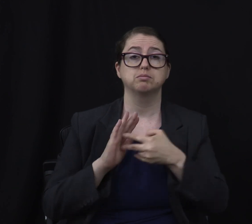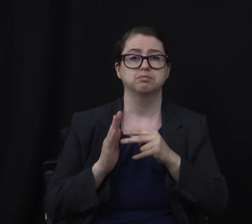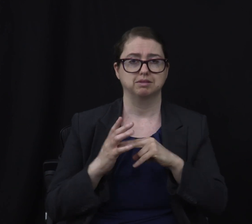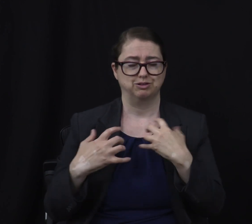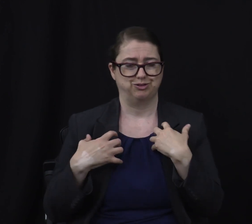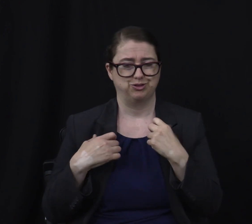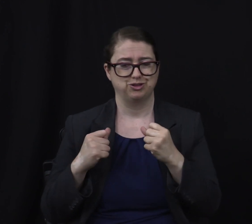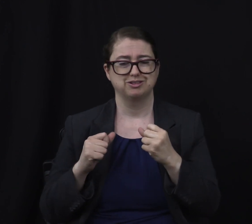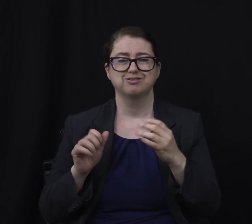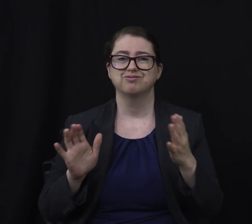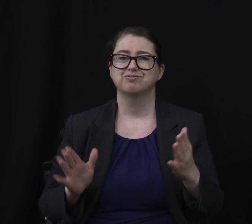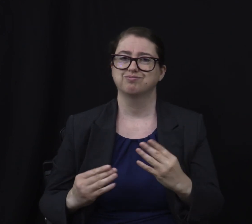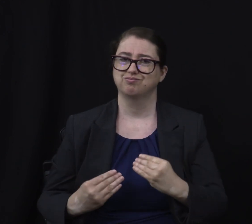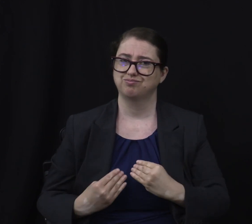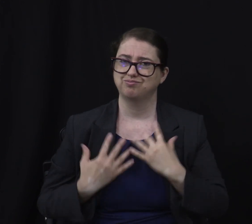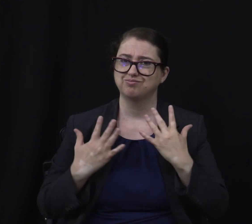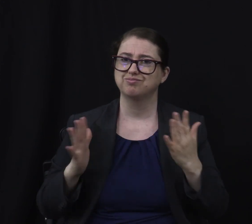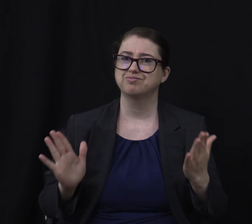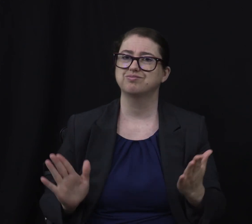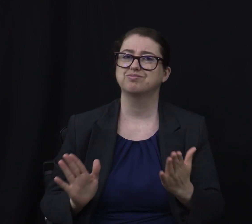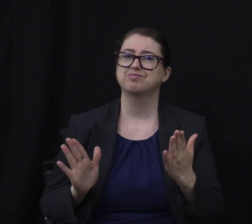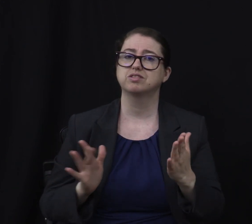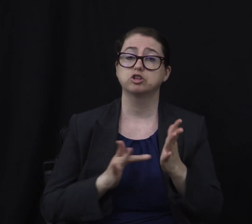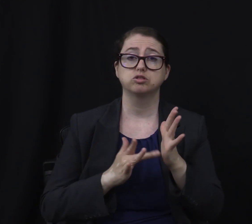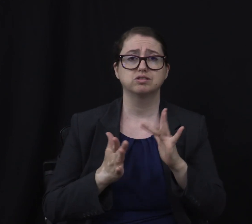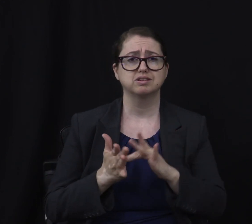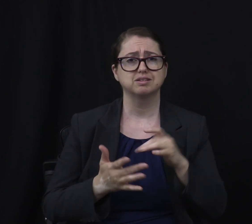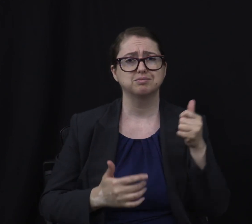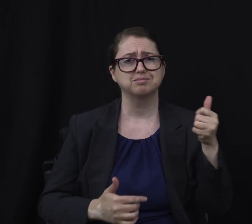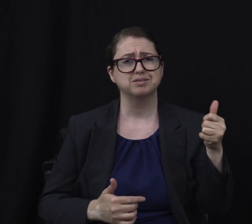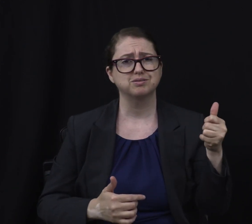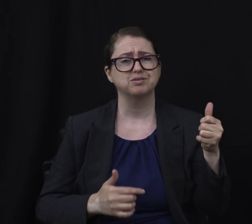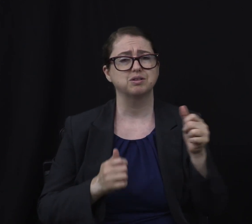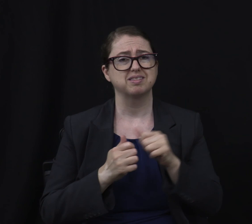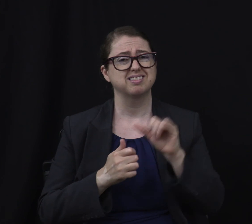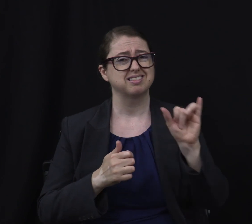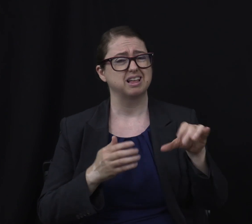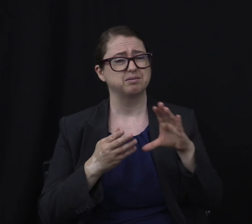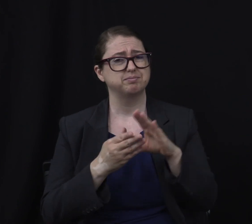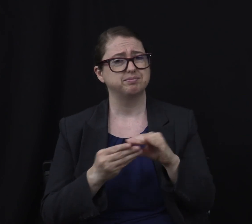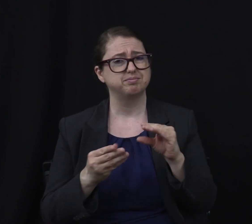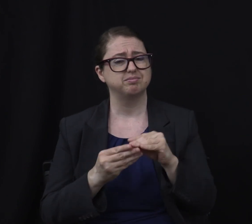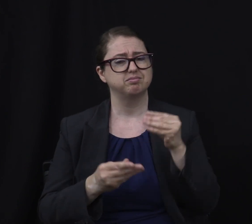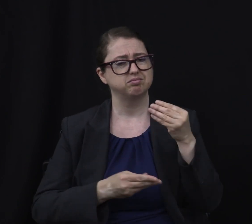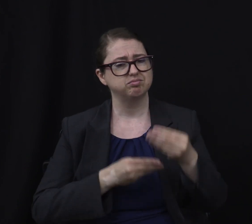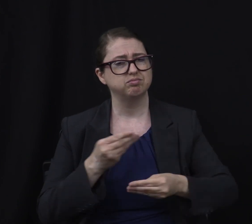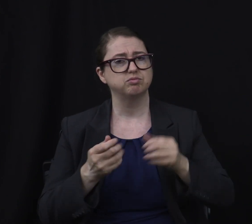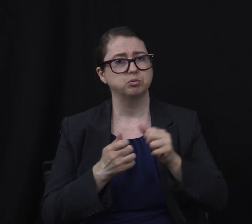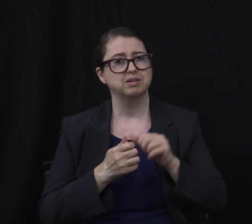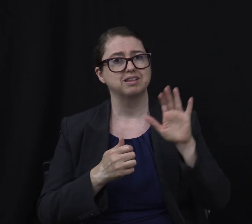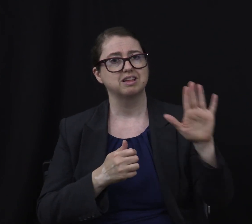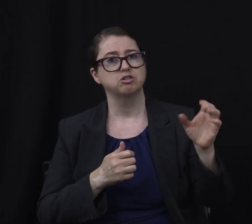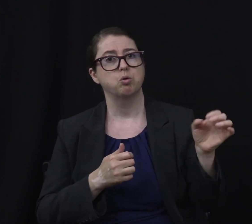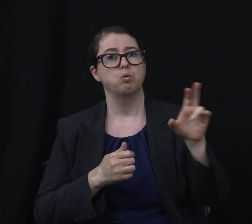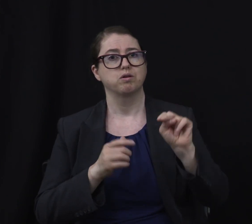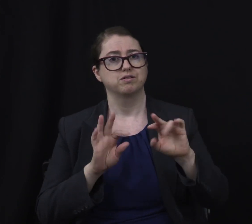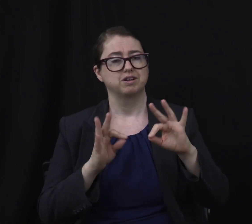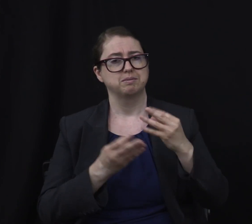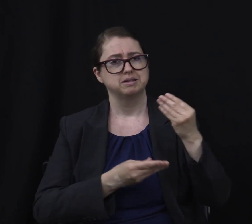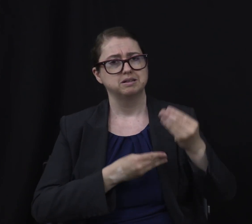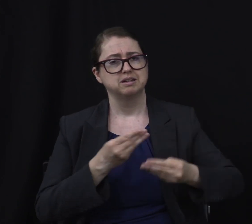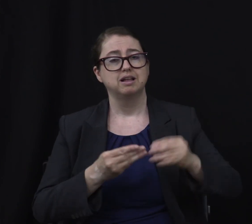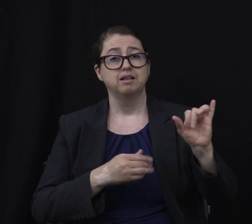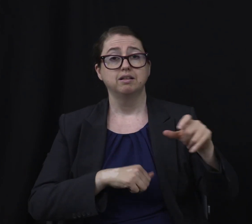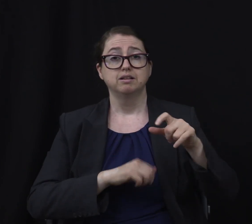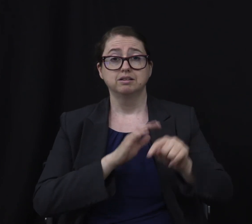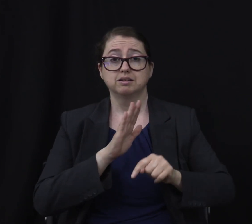Even Jesus, with this message being passed down through his own lineage, stands at a time when people cannot